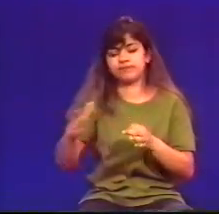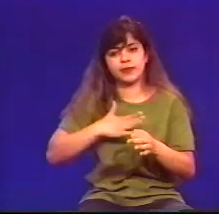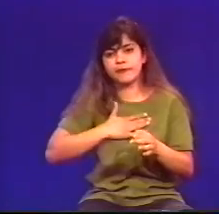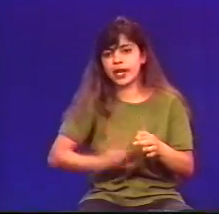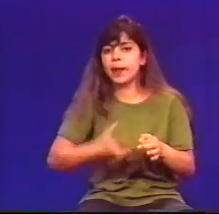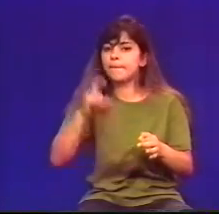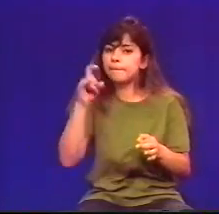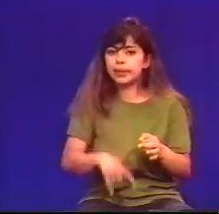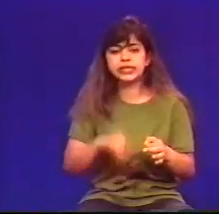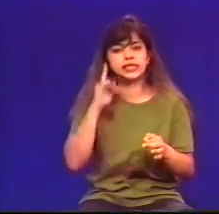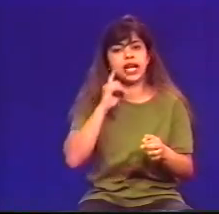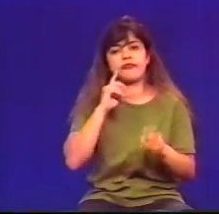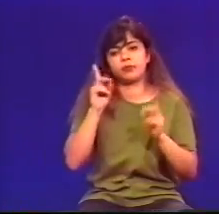Finally, someone explained to me